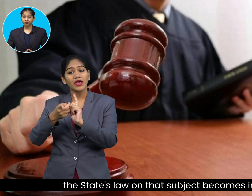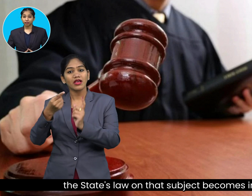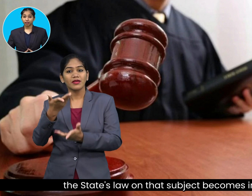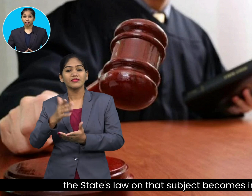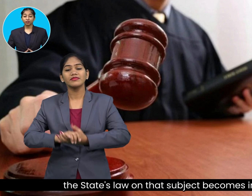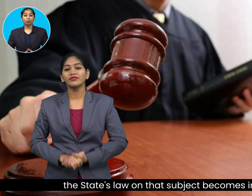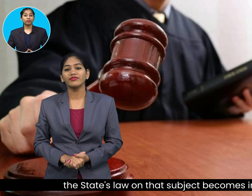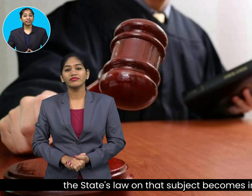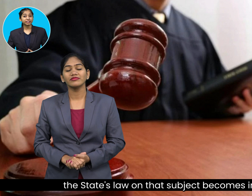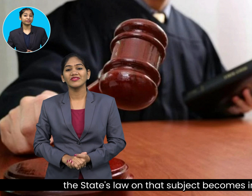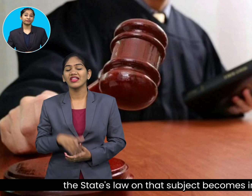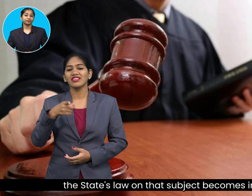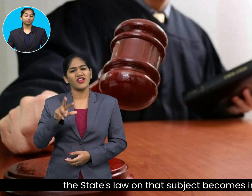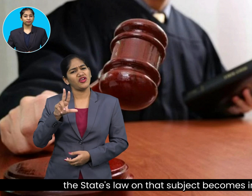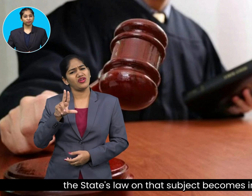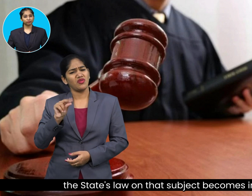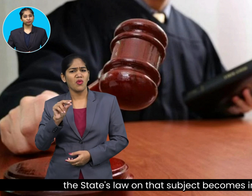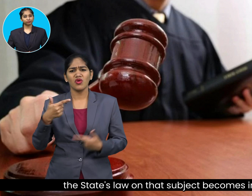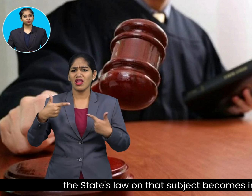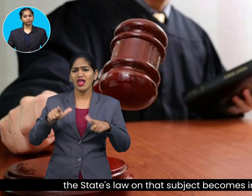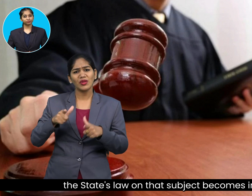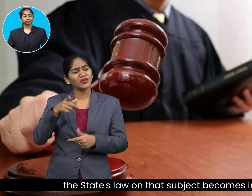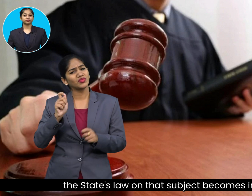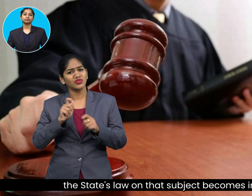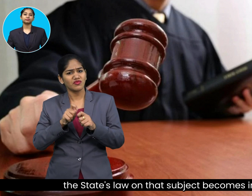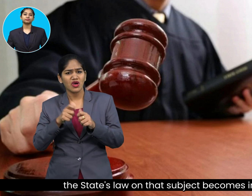becomes inoperative.